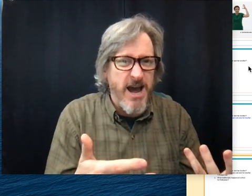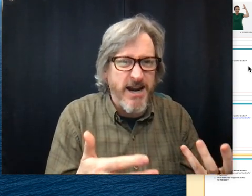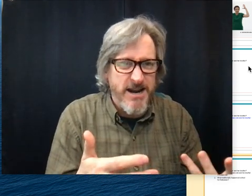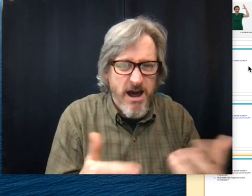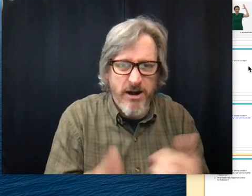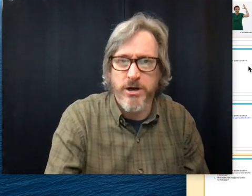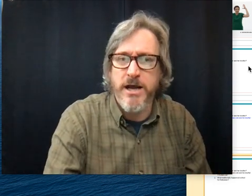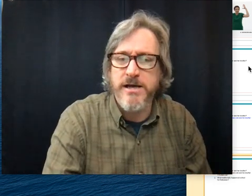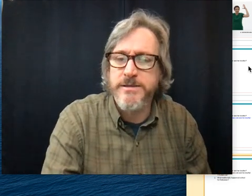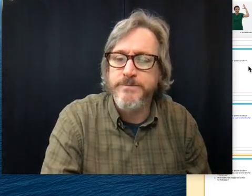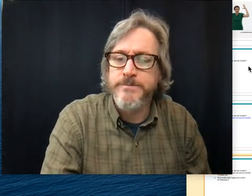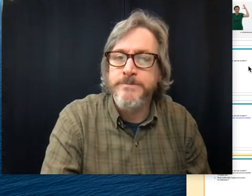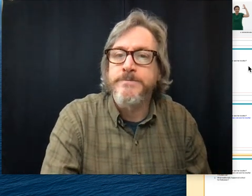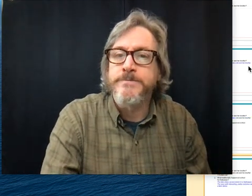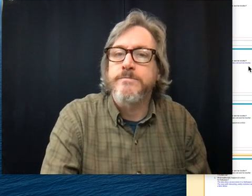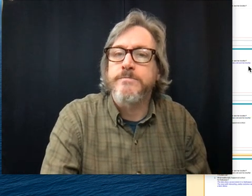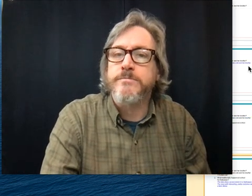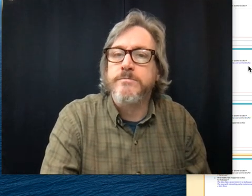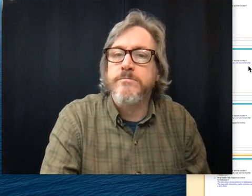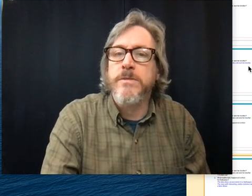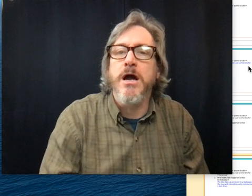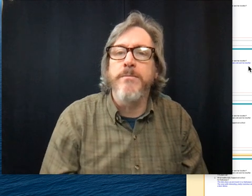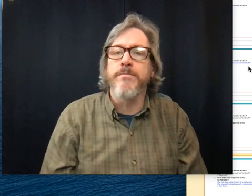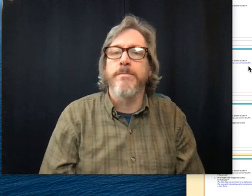rather chaotic and not organized.